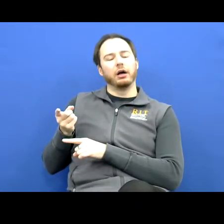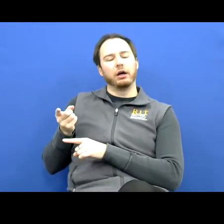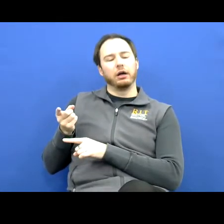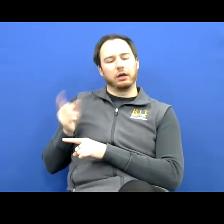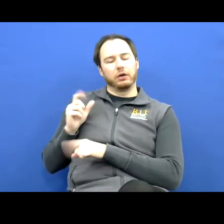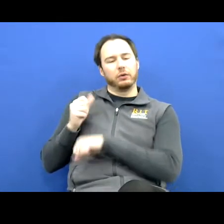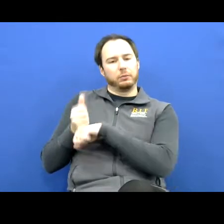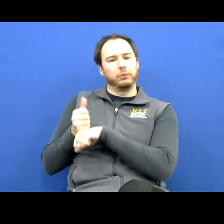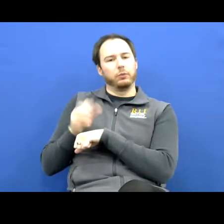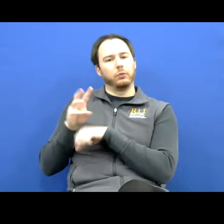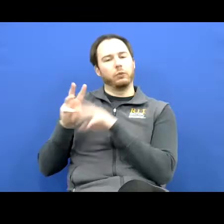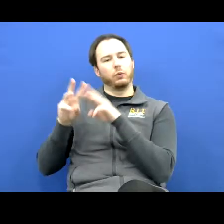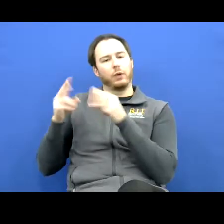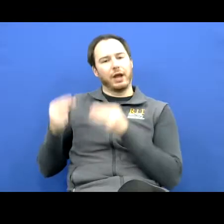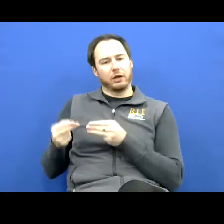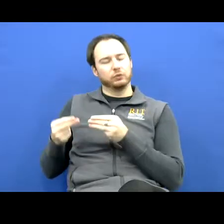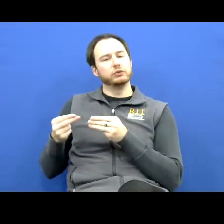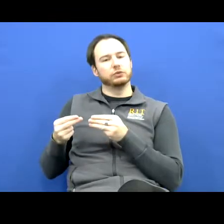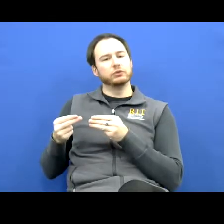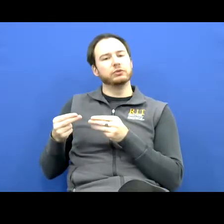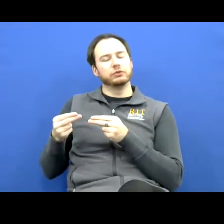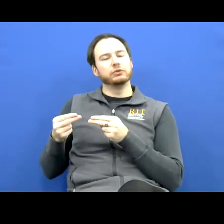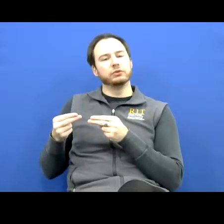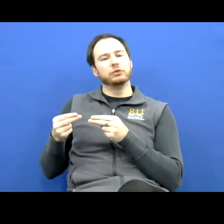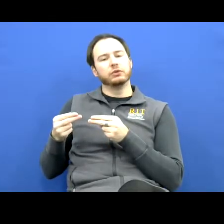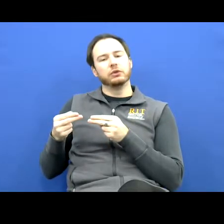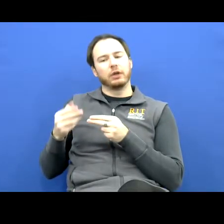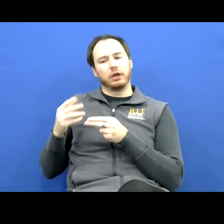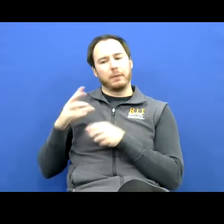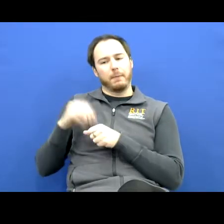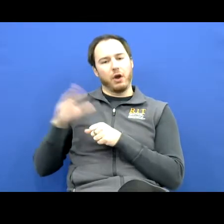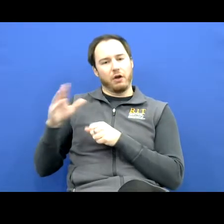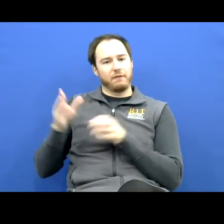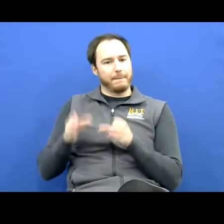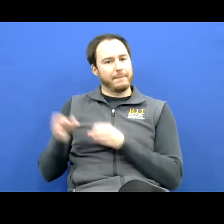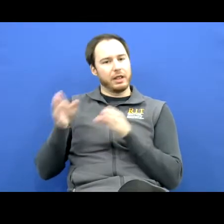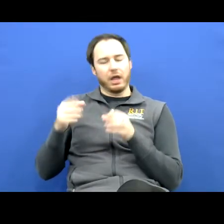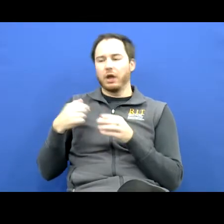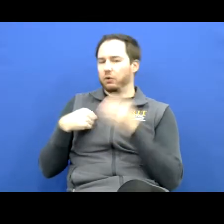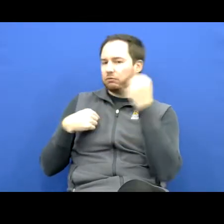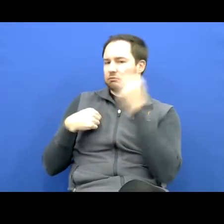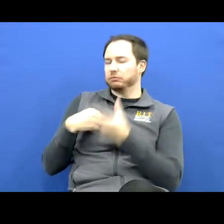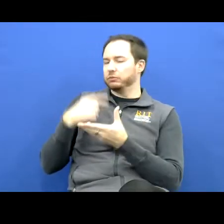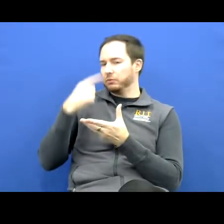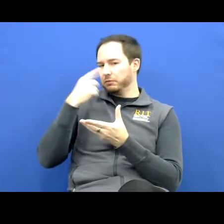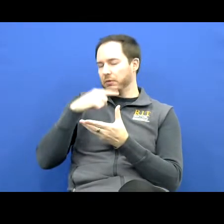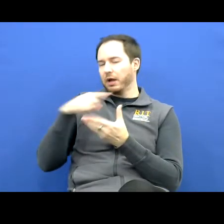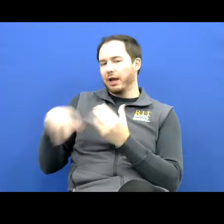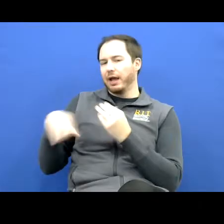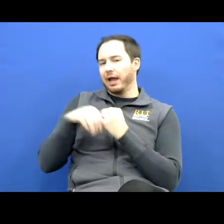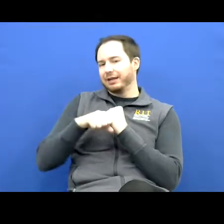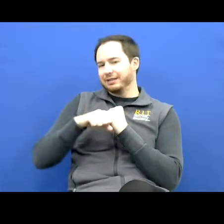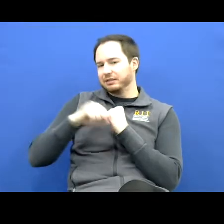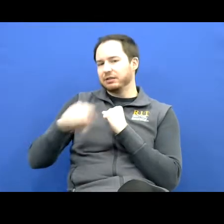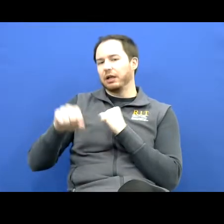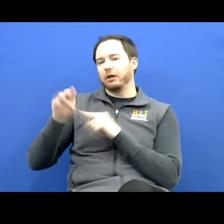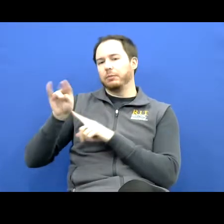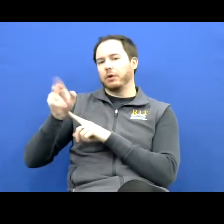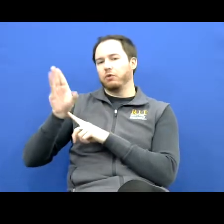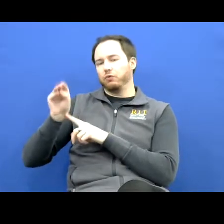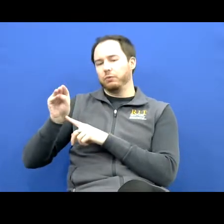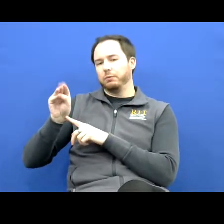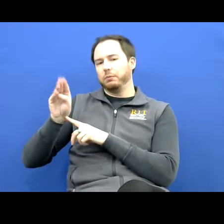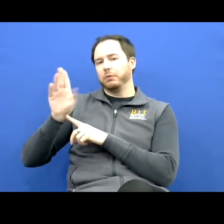put in a warehouse facility. And as part of that site plan, we included an extension of Mushroom